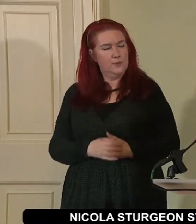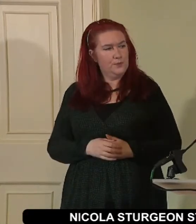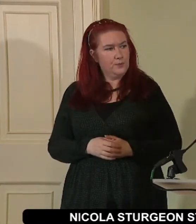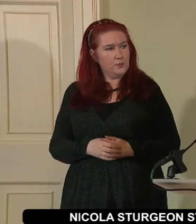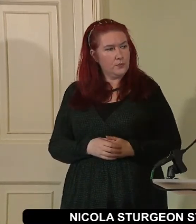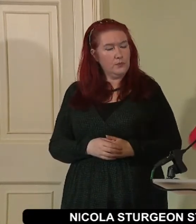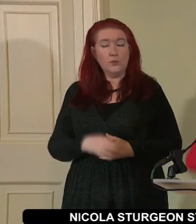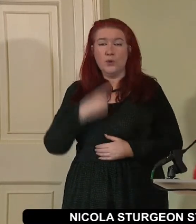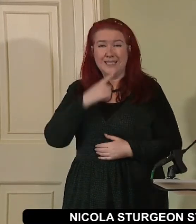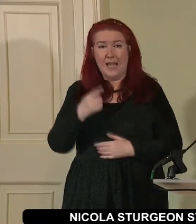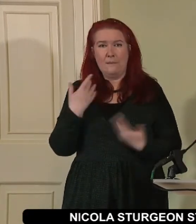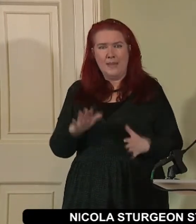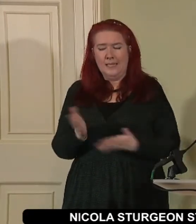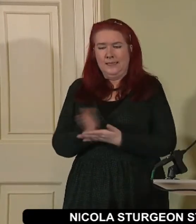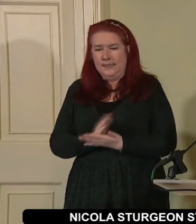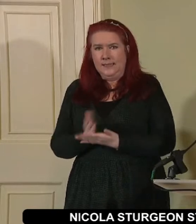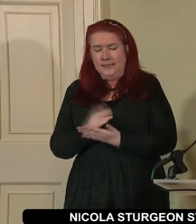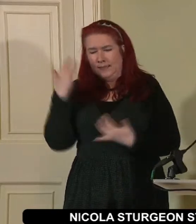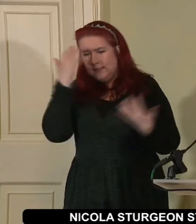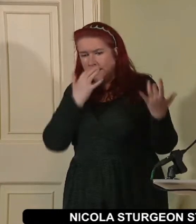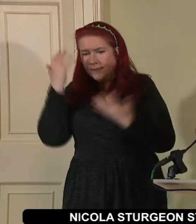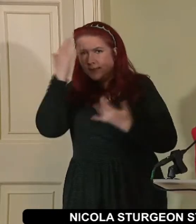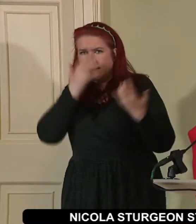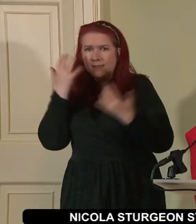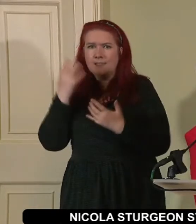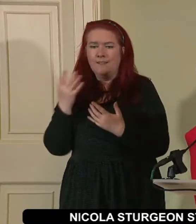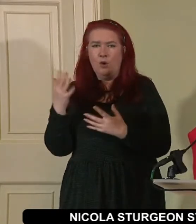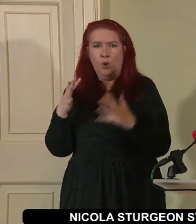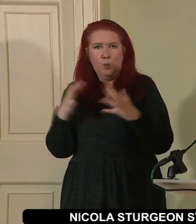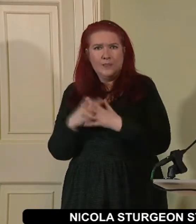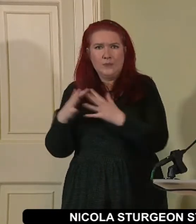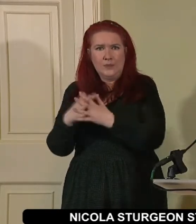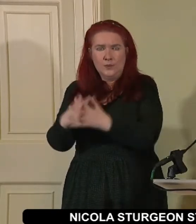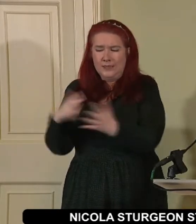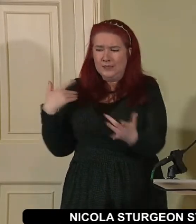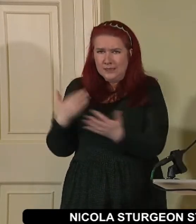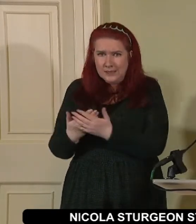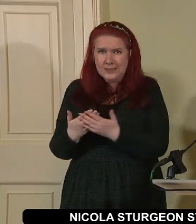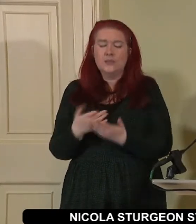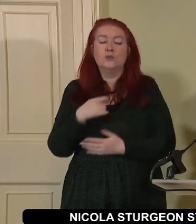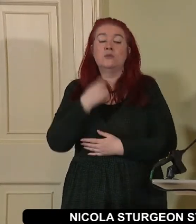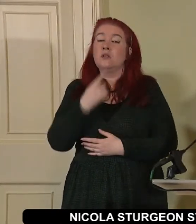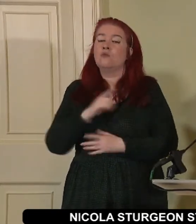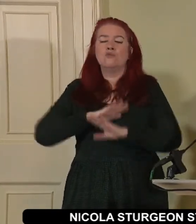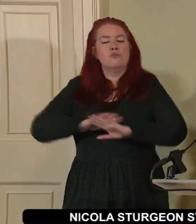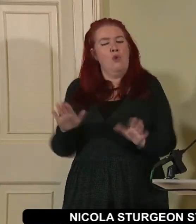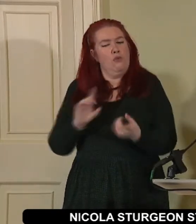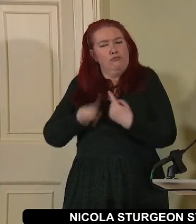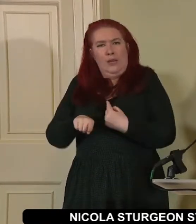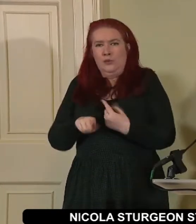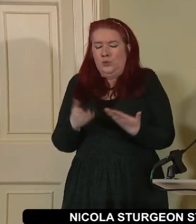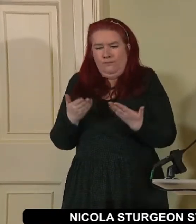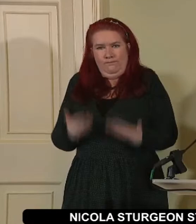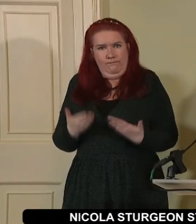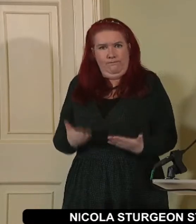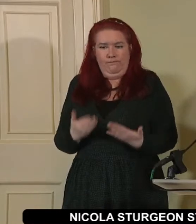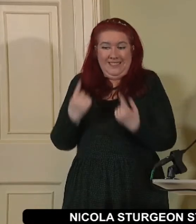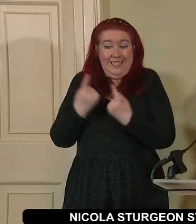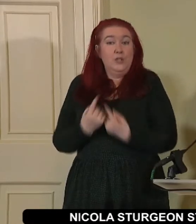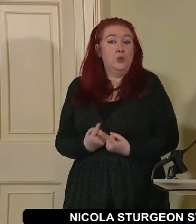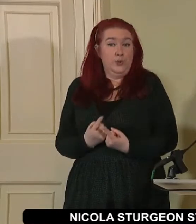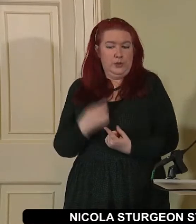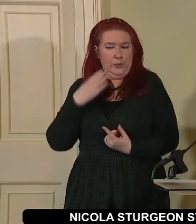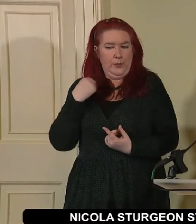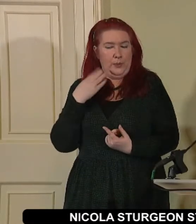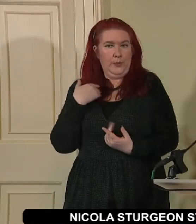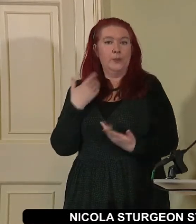you've been wrestling with this decision for a number of weeks now, and it's not in reaction to some issues over the last